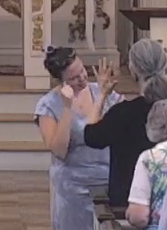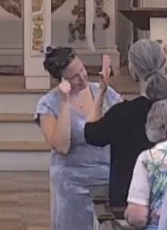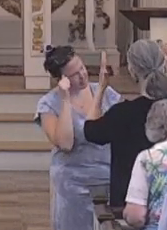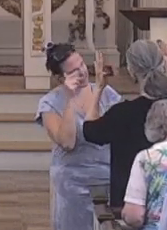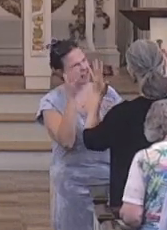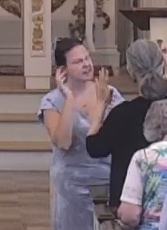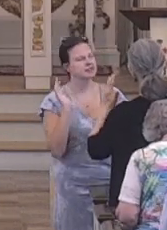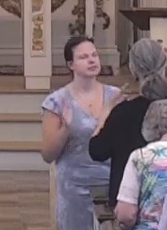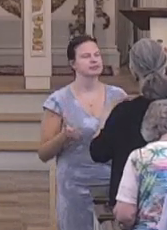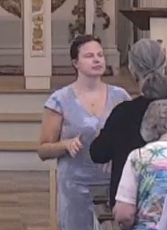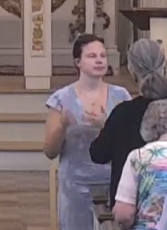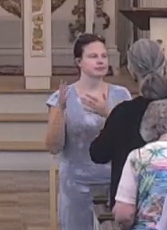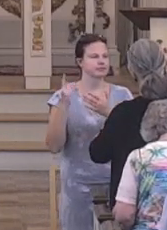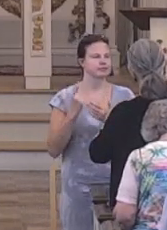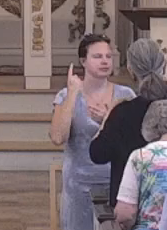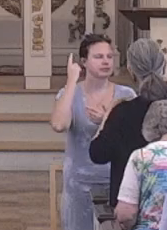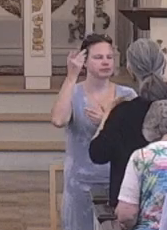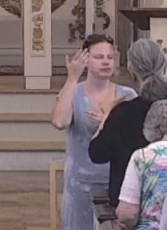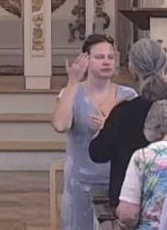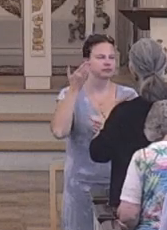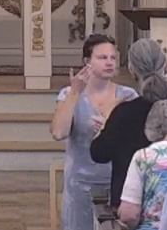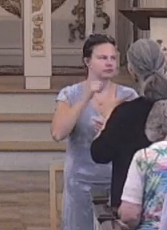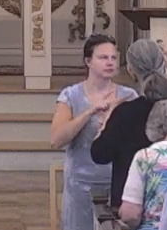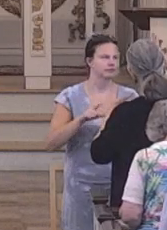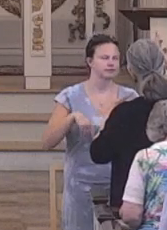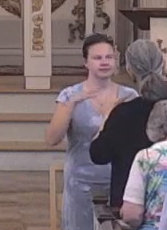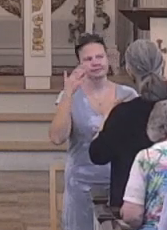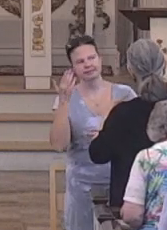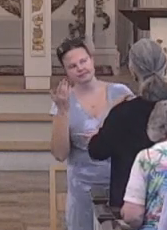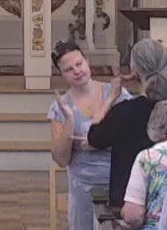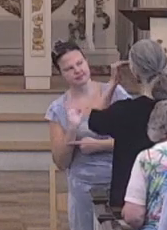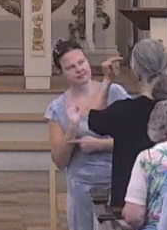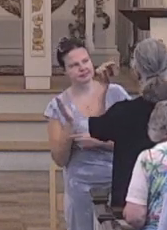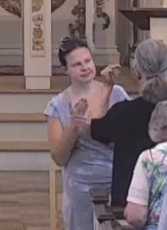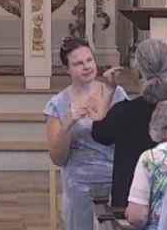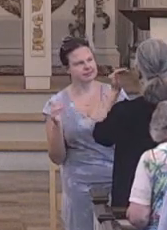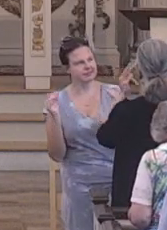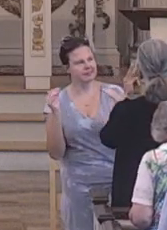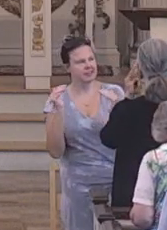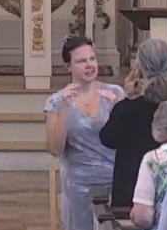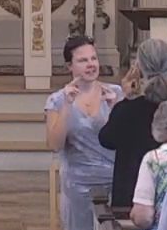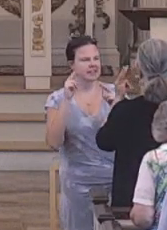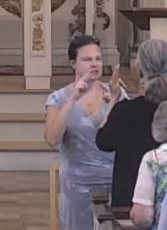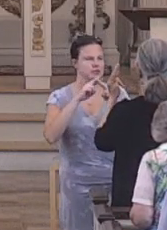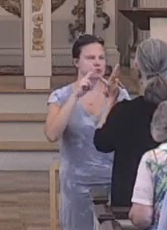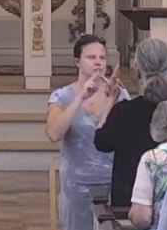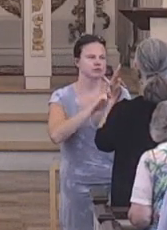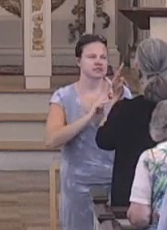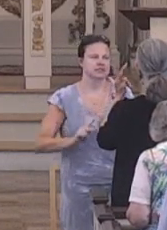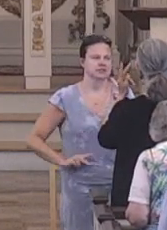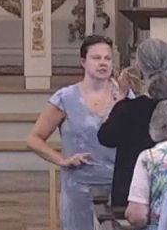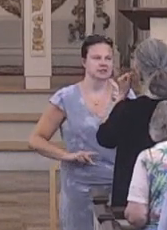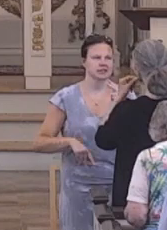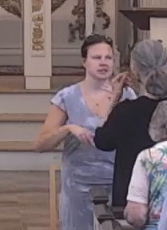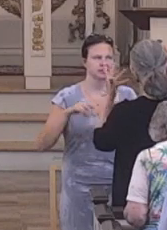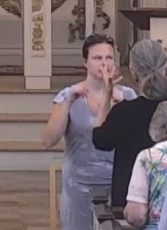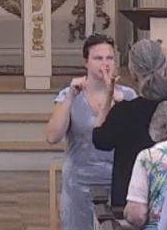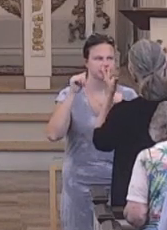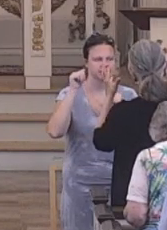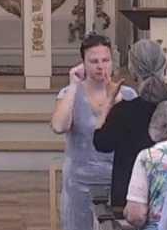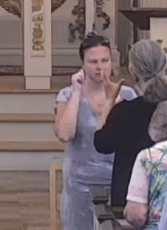glory. Lord God, heavenly King, O God, almighty